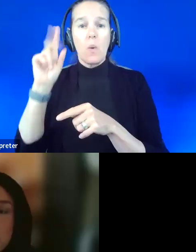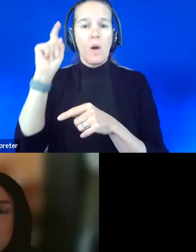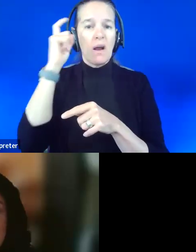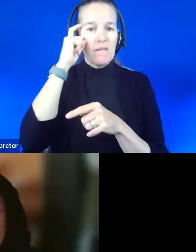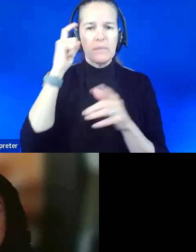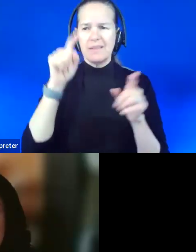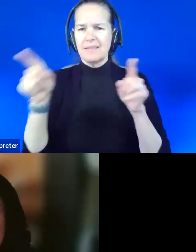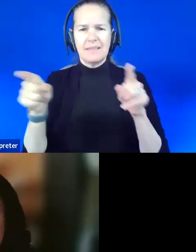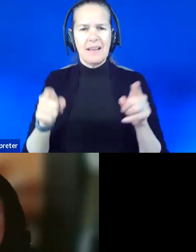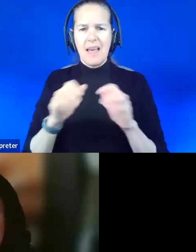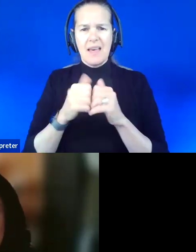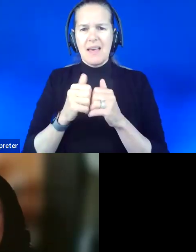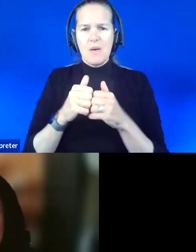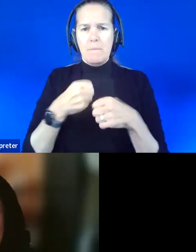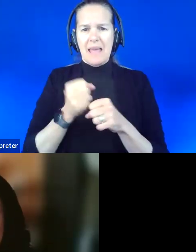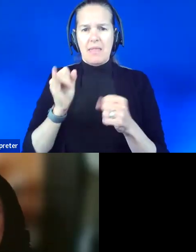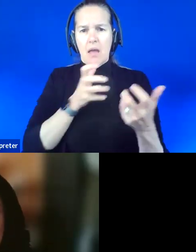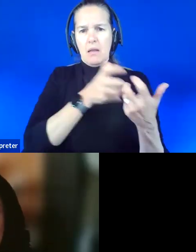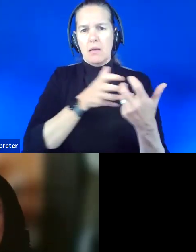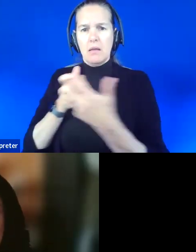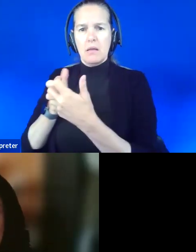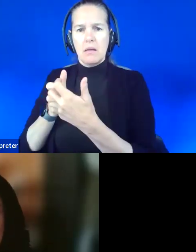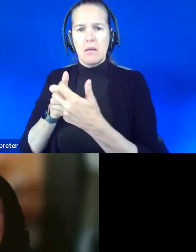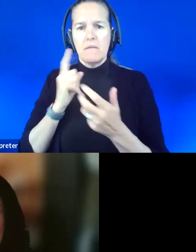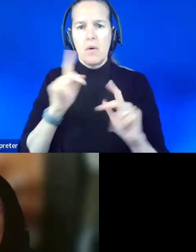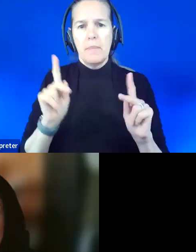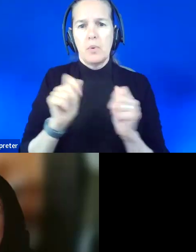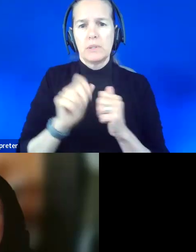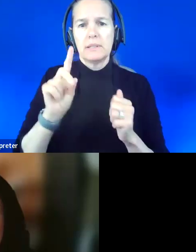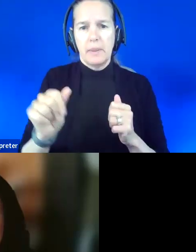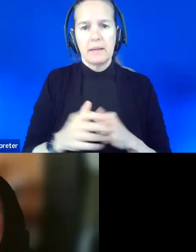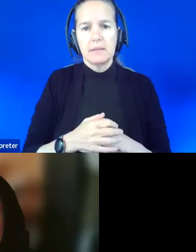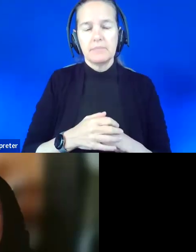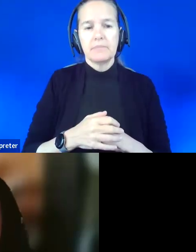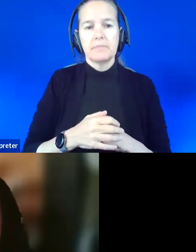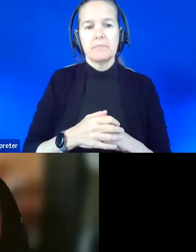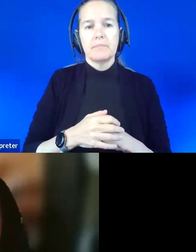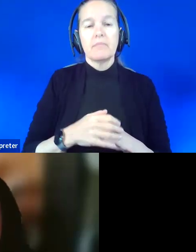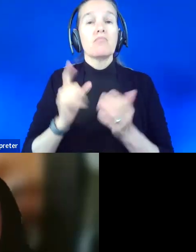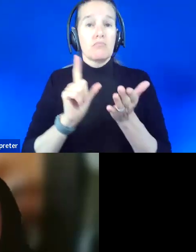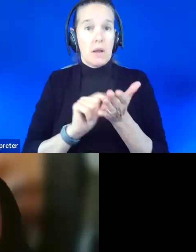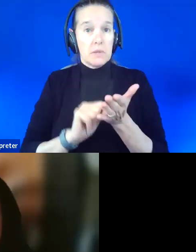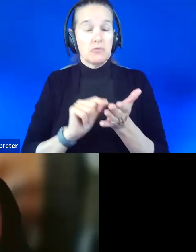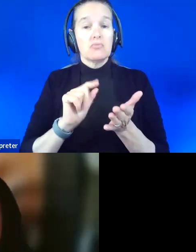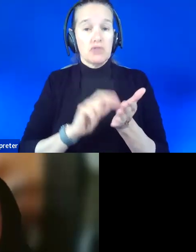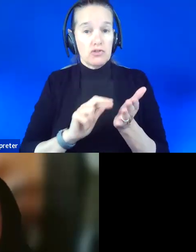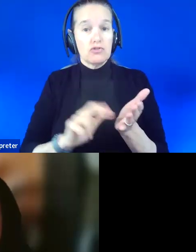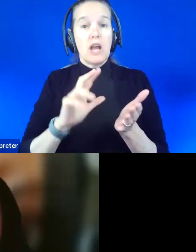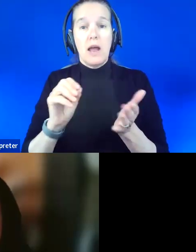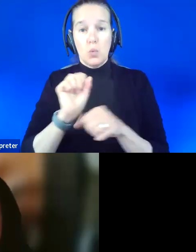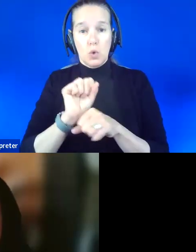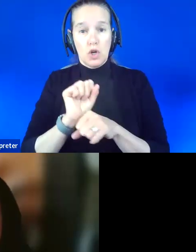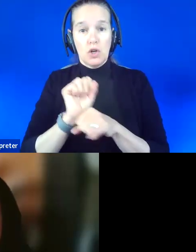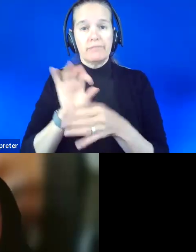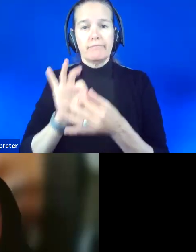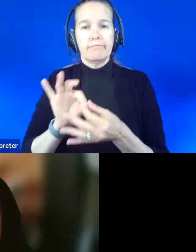how to make that usable and doable for people with disabilities. I've published research and work separate from this on